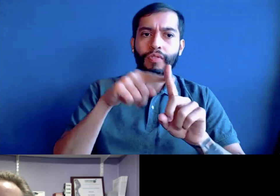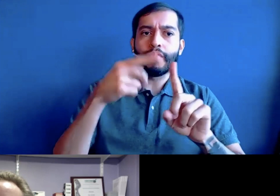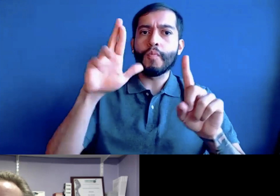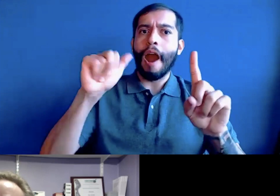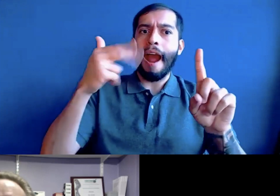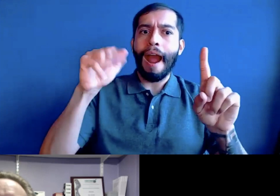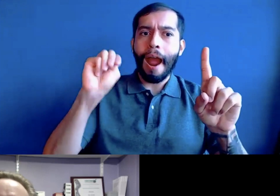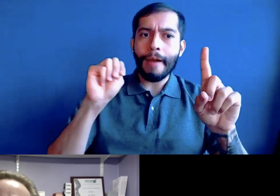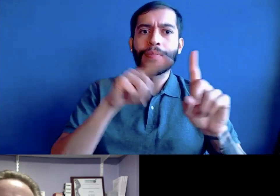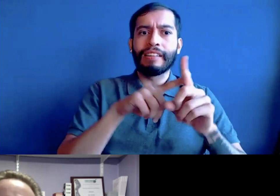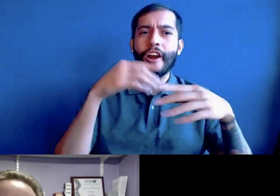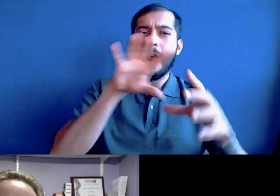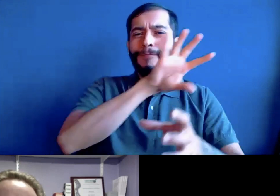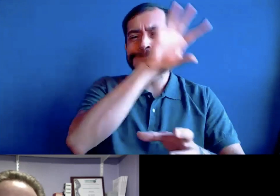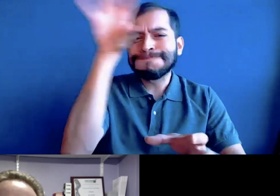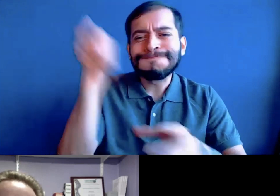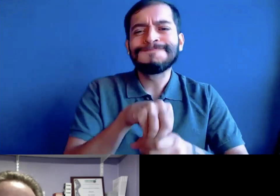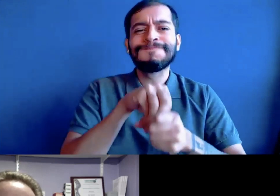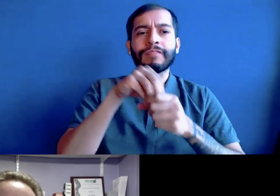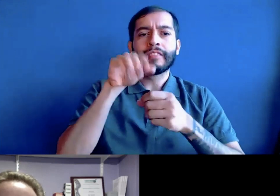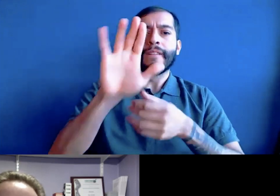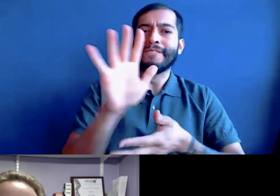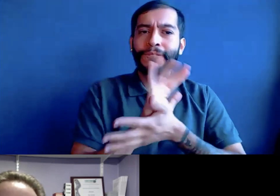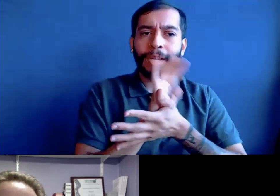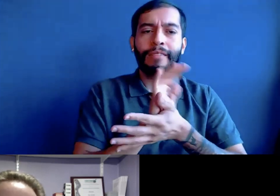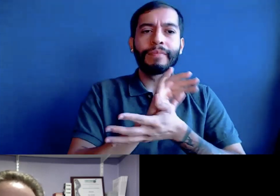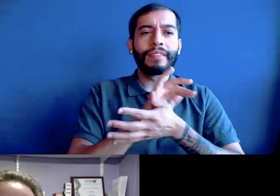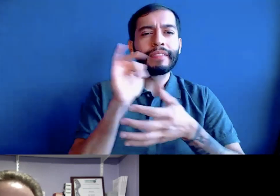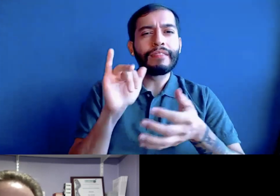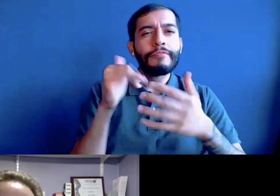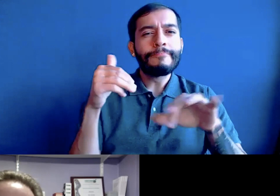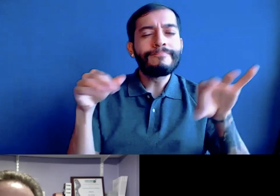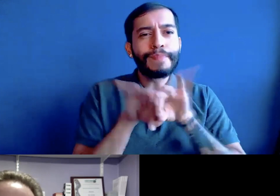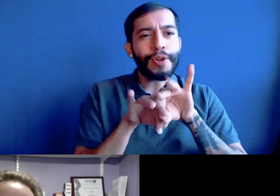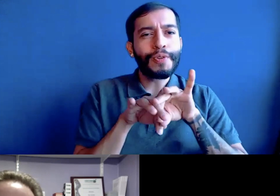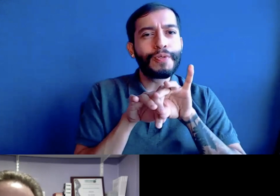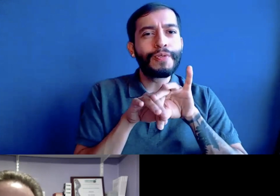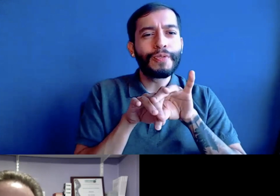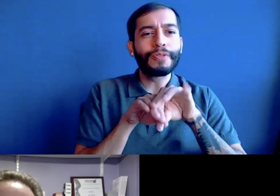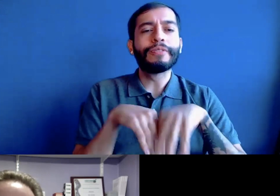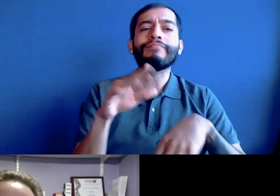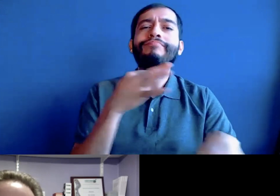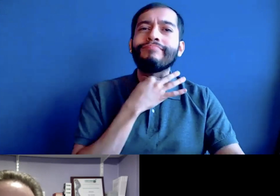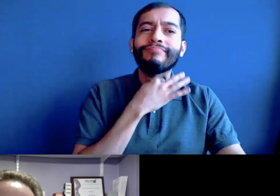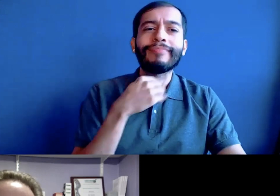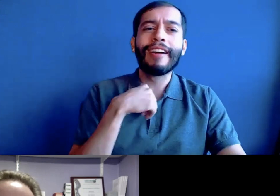what you do. And what do you think kind of starts that, and how do you kind of encourage more folks to do that